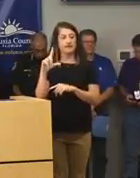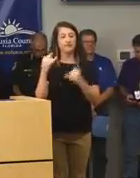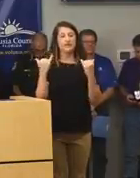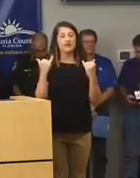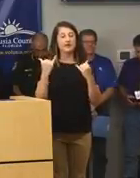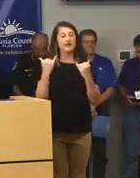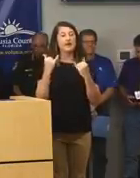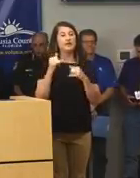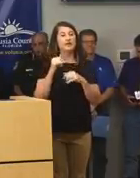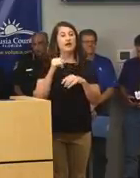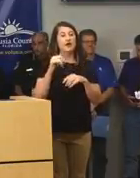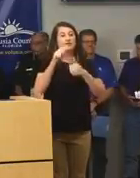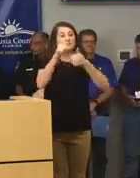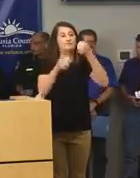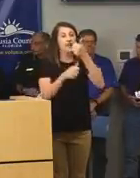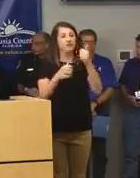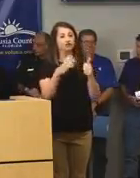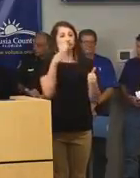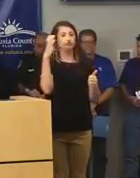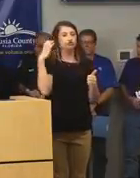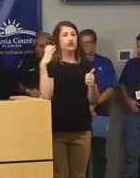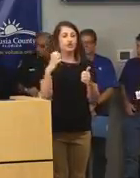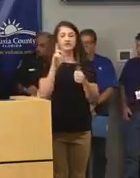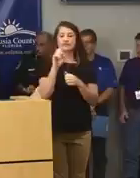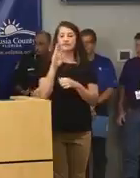Chair Deb Denny's.